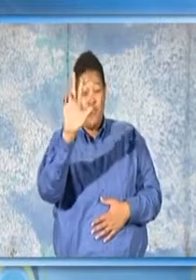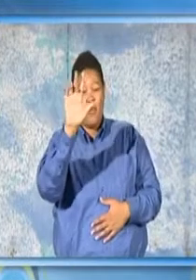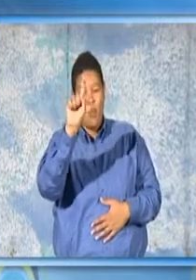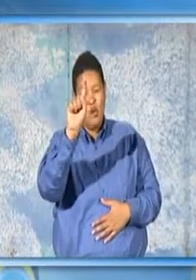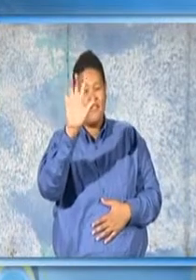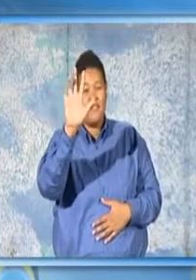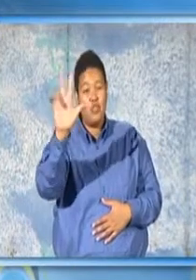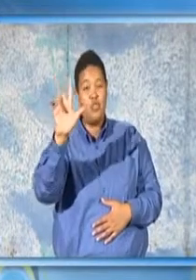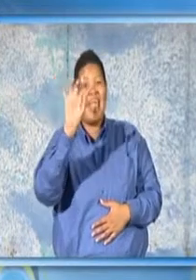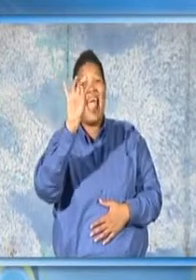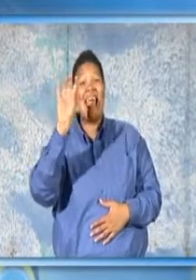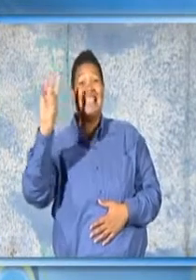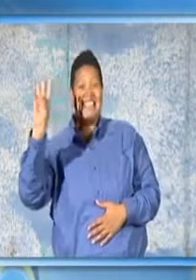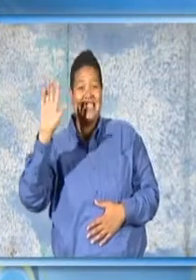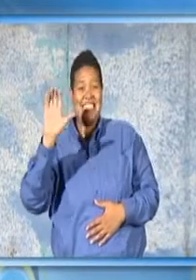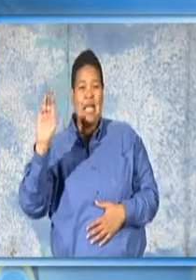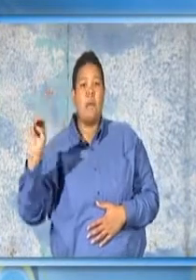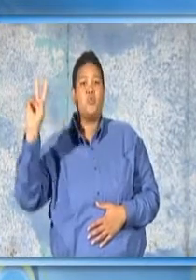153.86 centimeters squared.